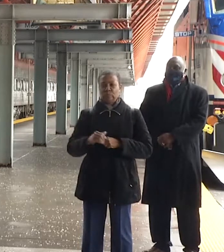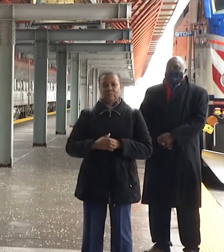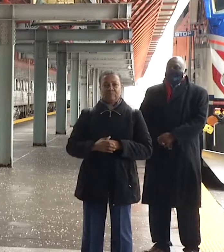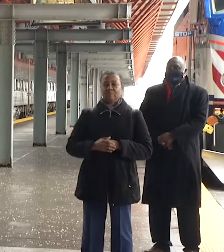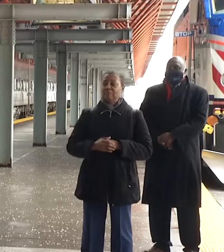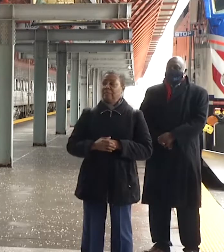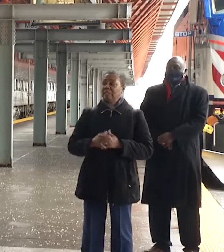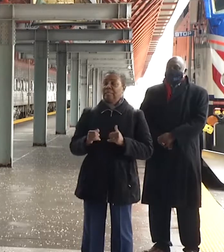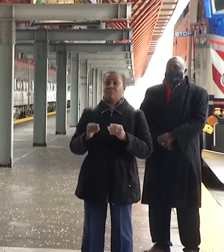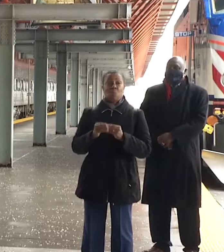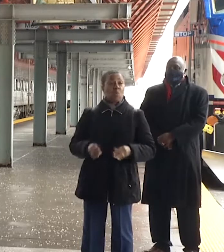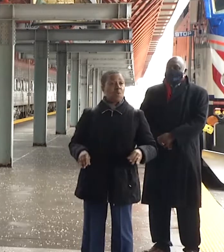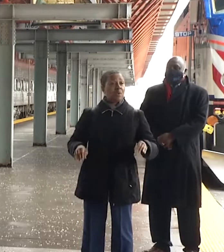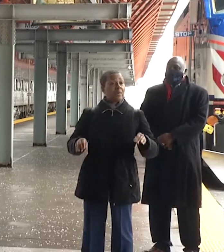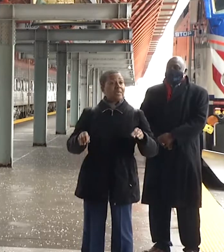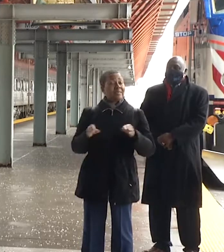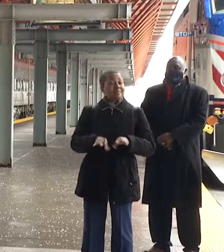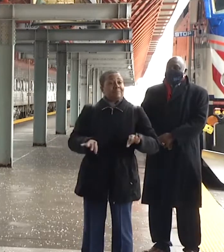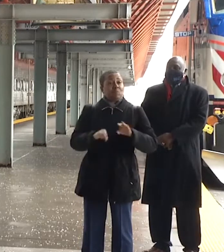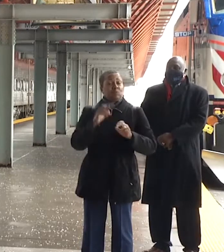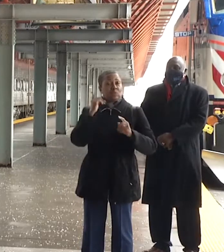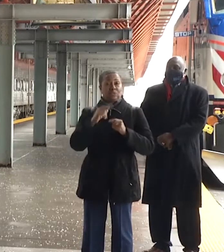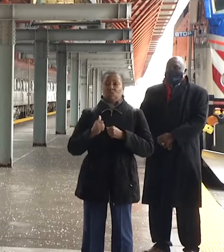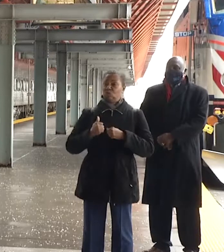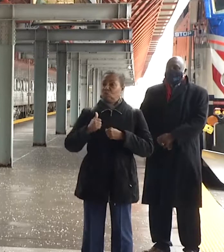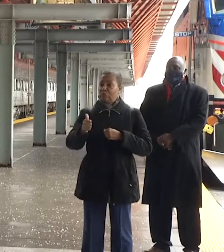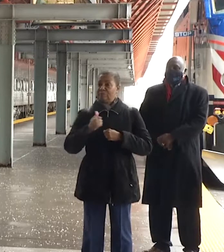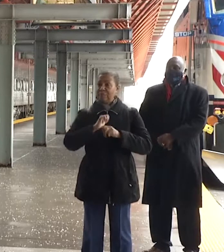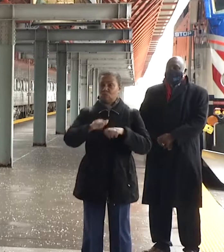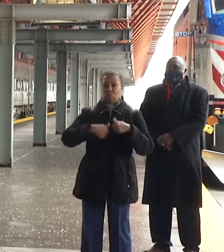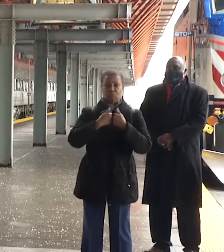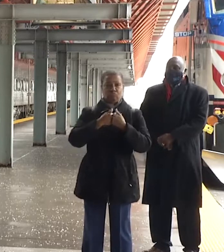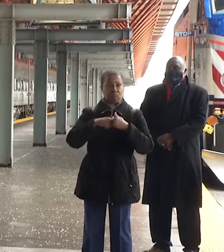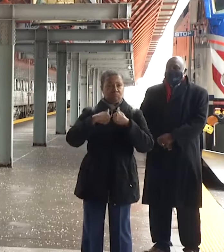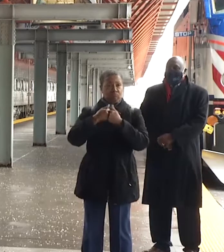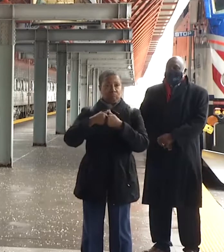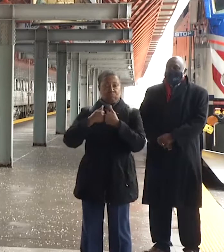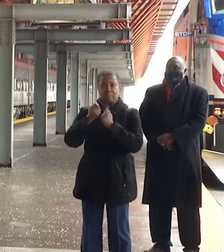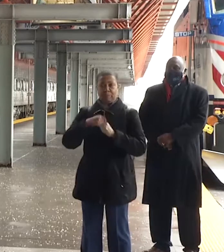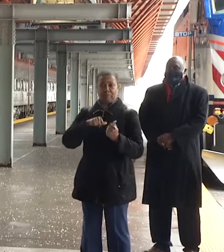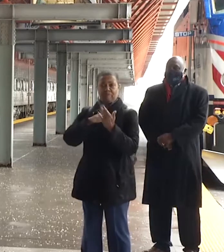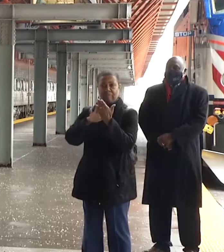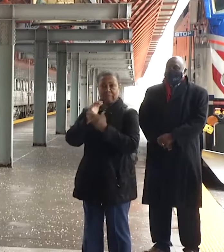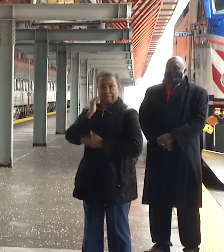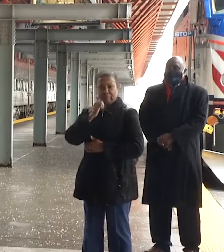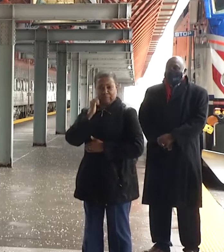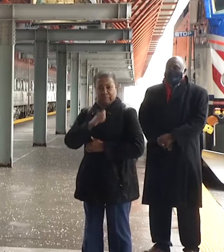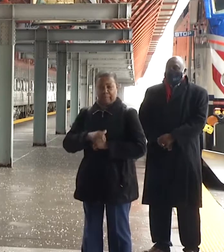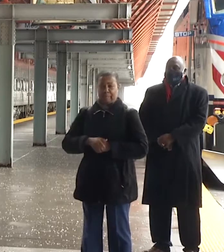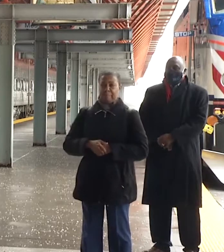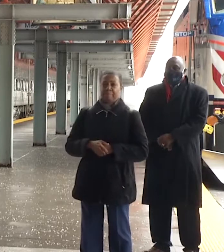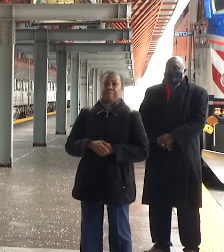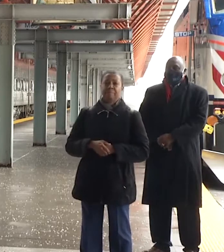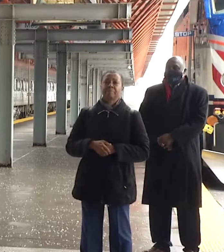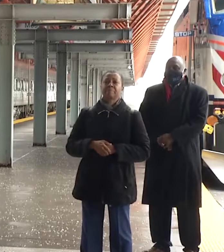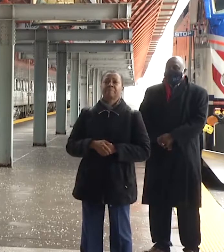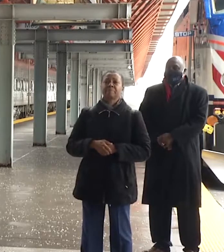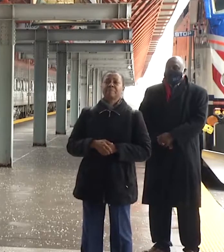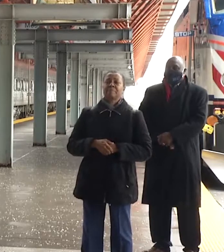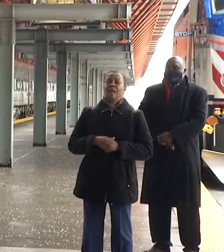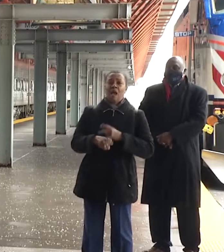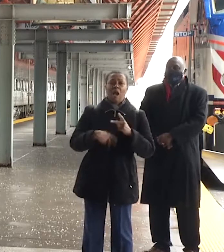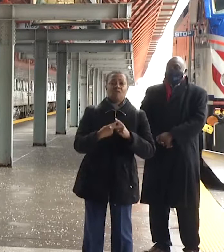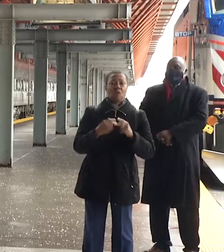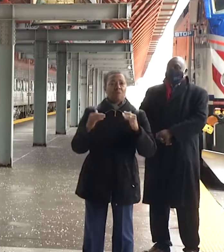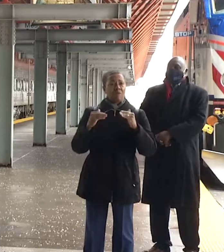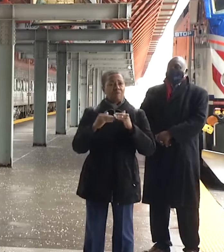Now more than ever, it's important to consider the transportation challenges our residents face. The core of fair transit is to